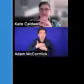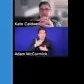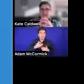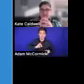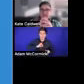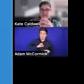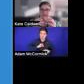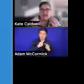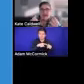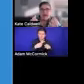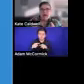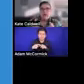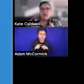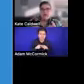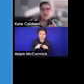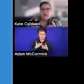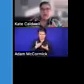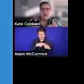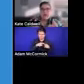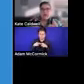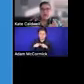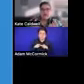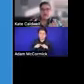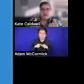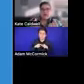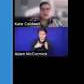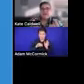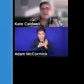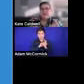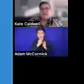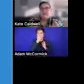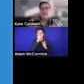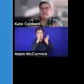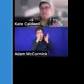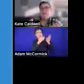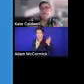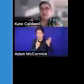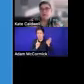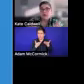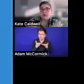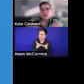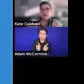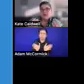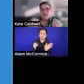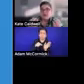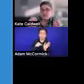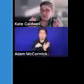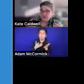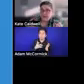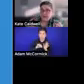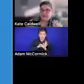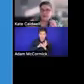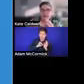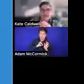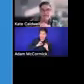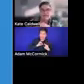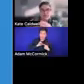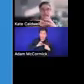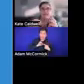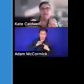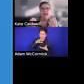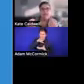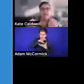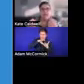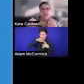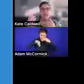those identities and how they express themselves in the world are complex. And the way that